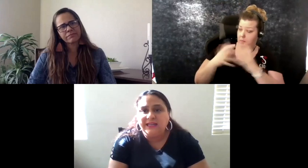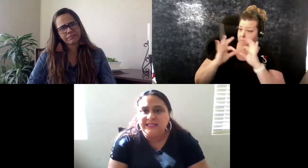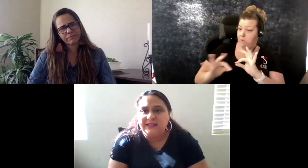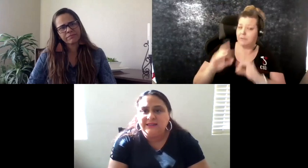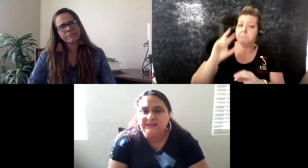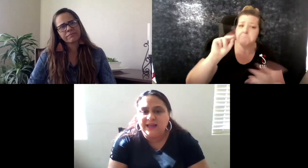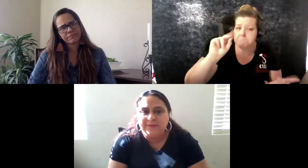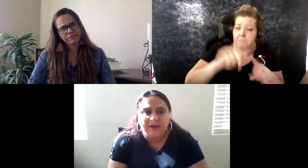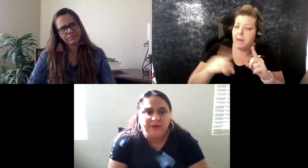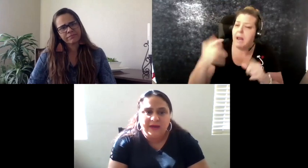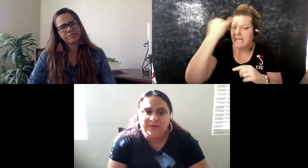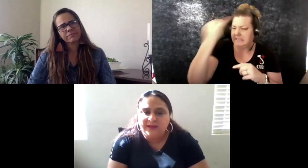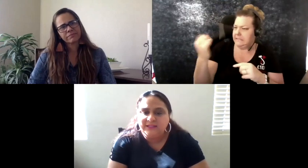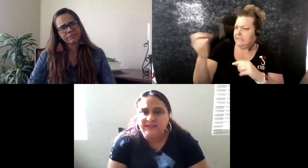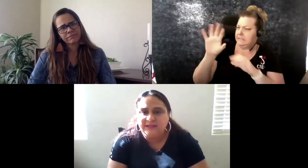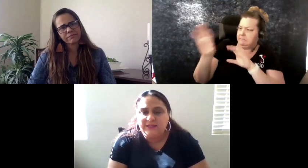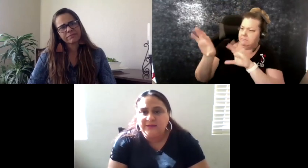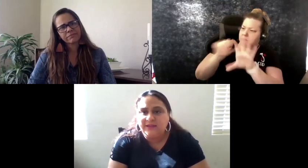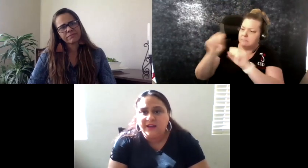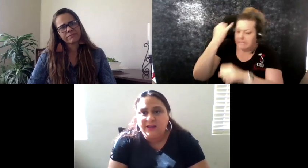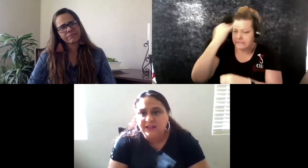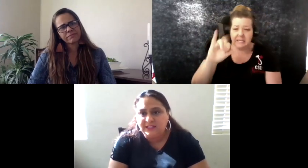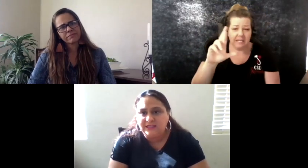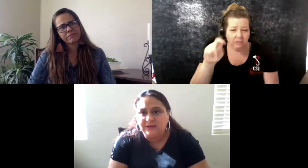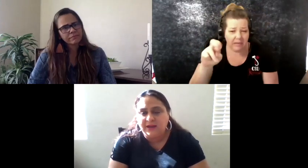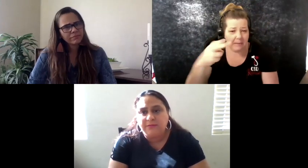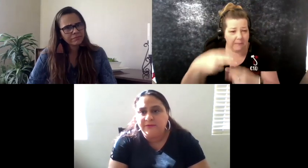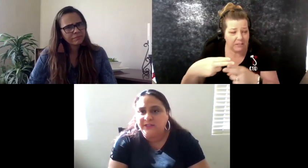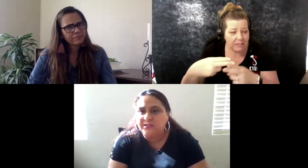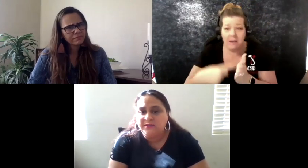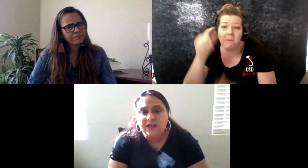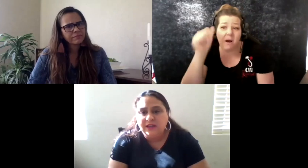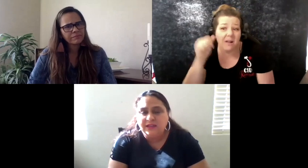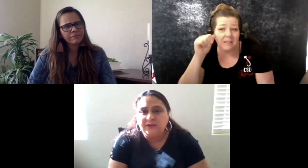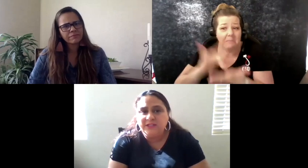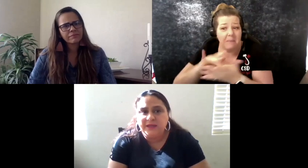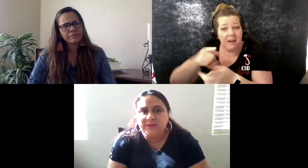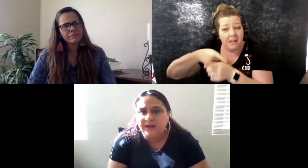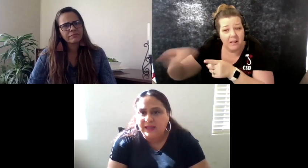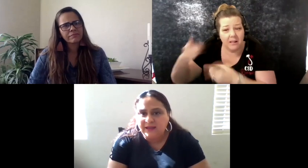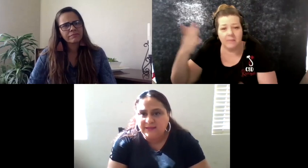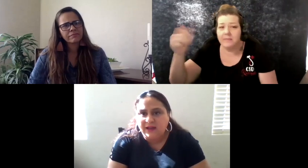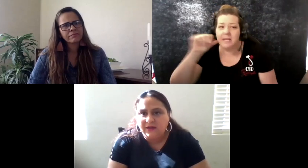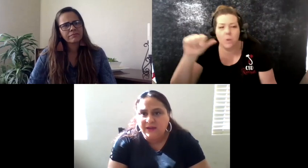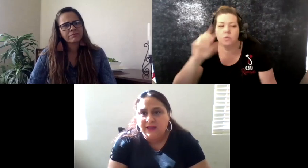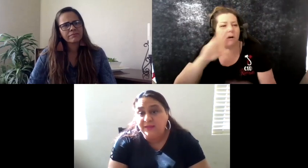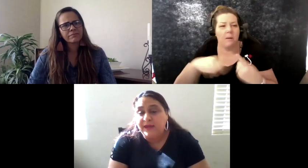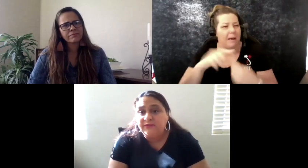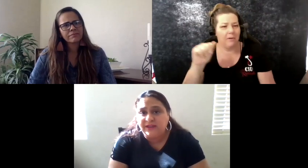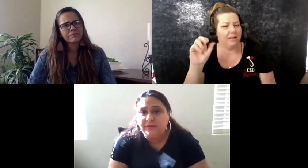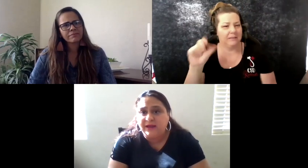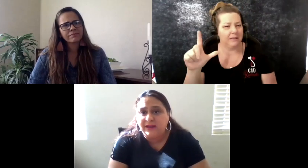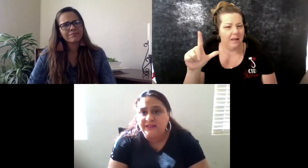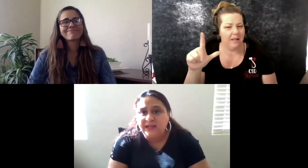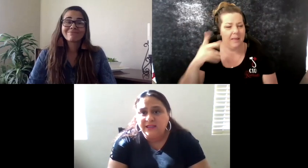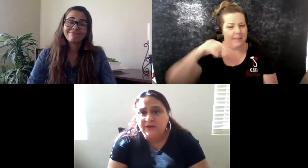you can get ideas. Like Rene mentioned, sometimes the audiologists and medical professionals, they don't speak about ASL and the